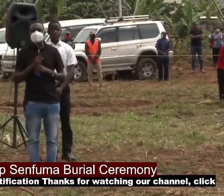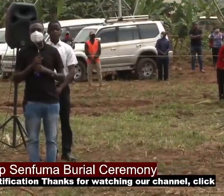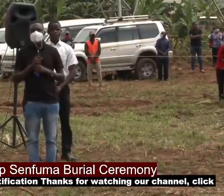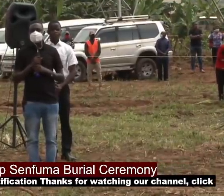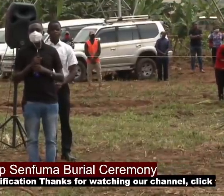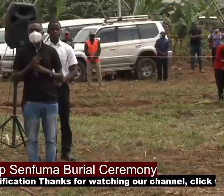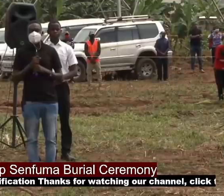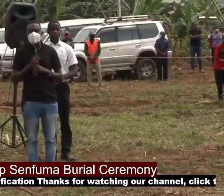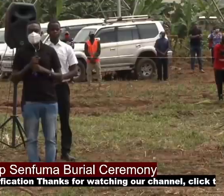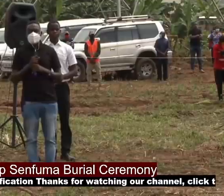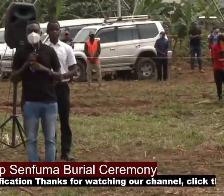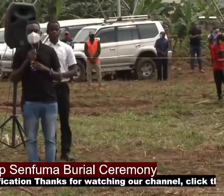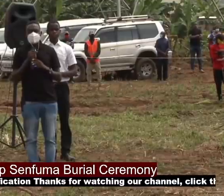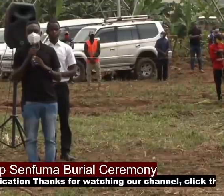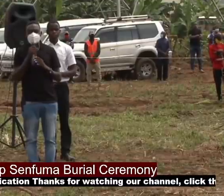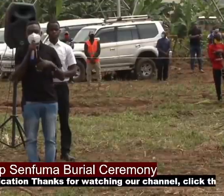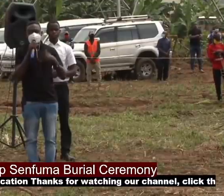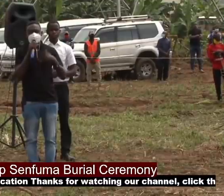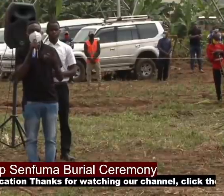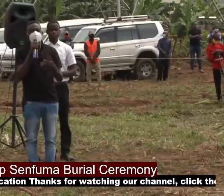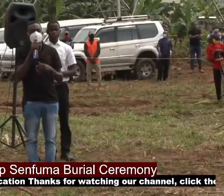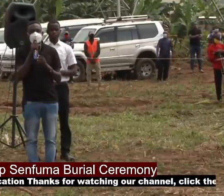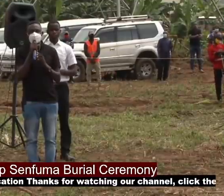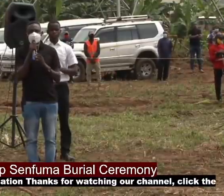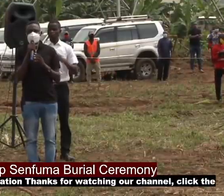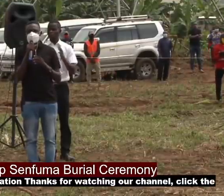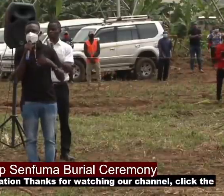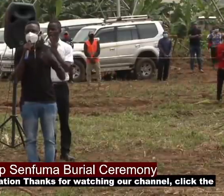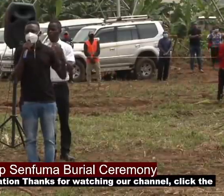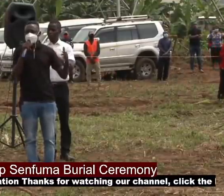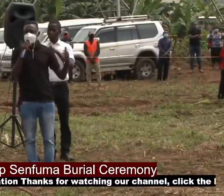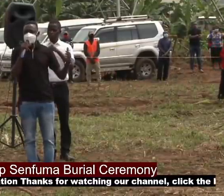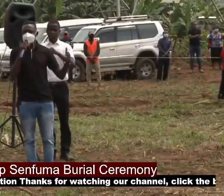tuition for your school fees for the next term.